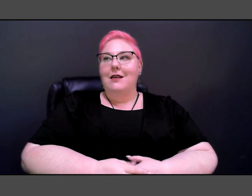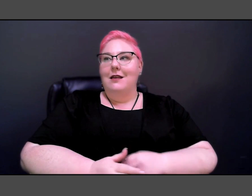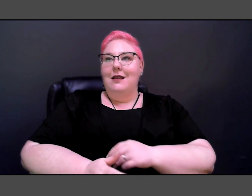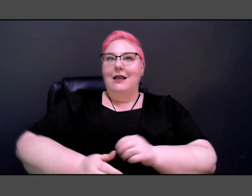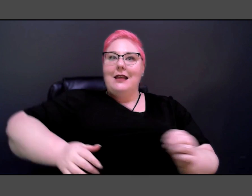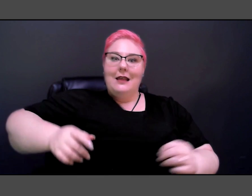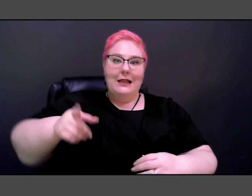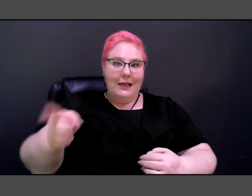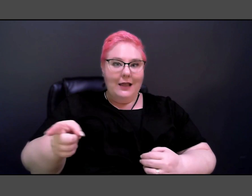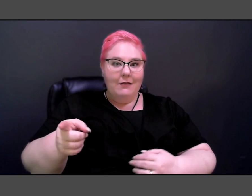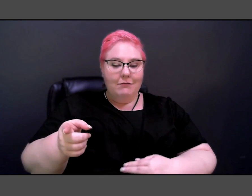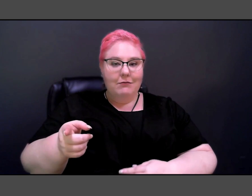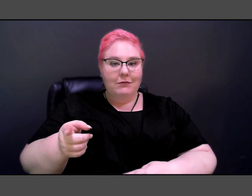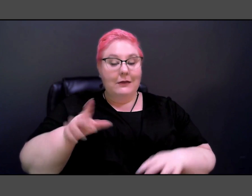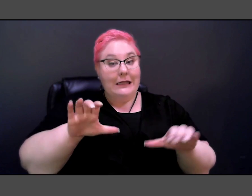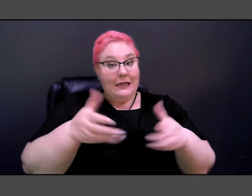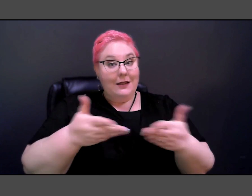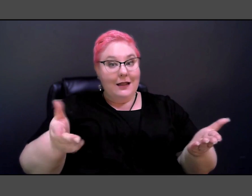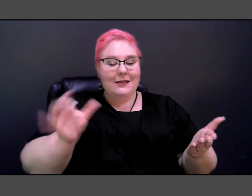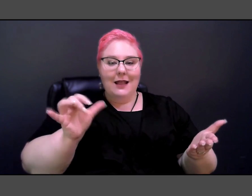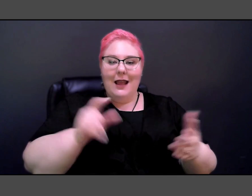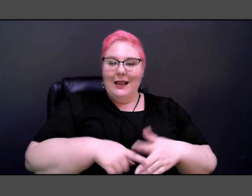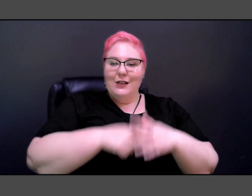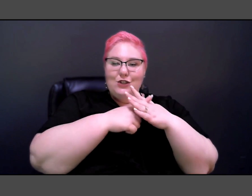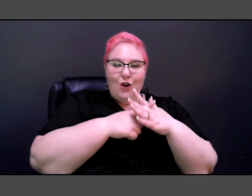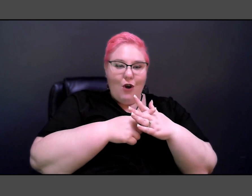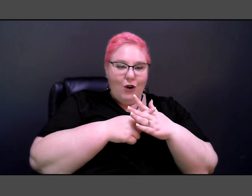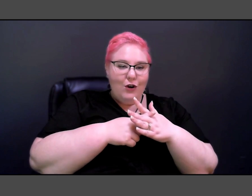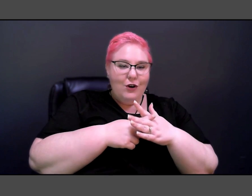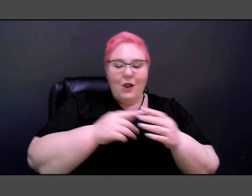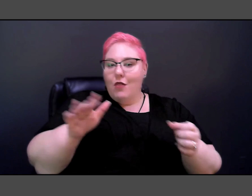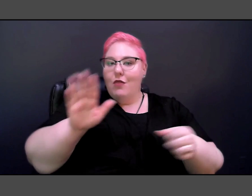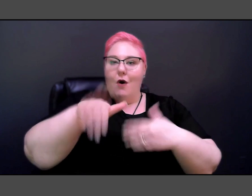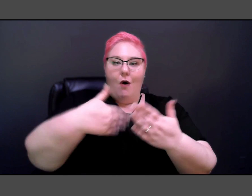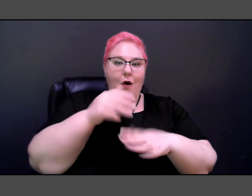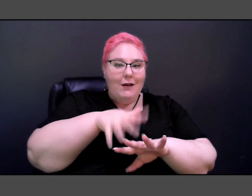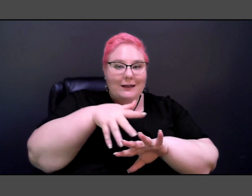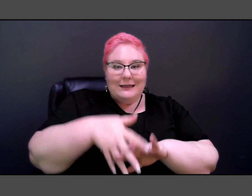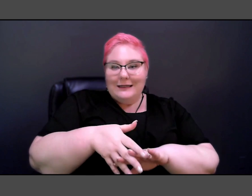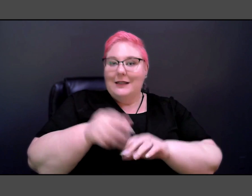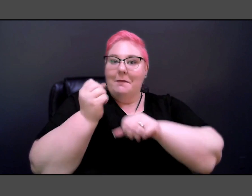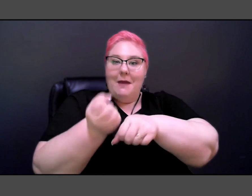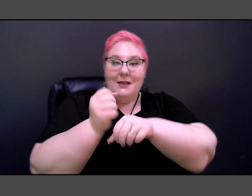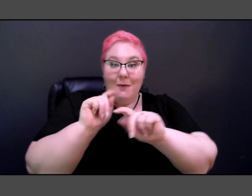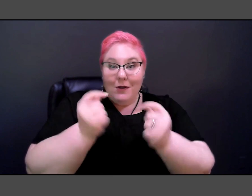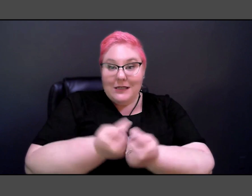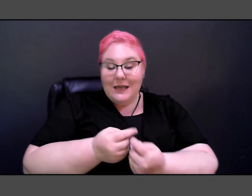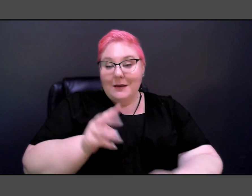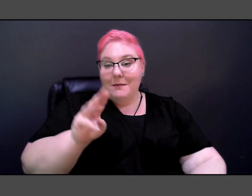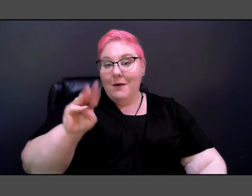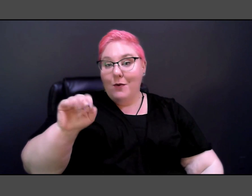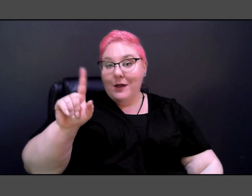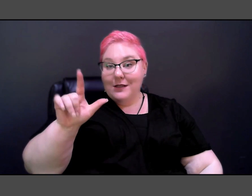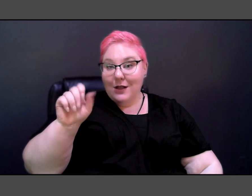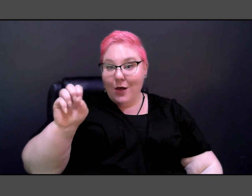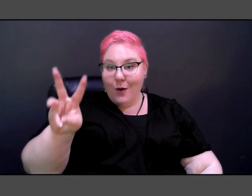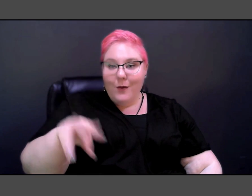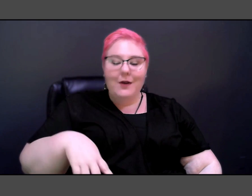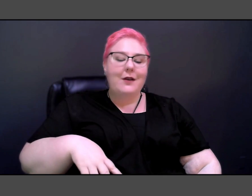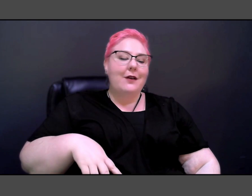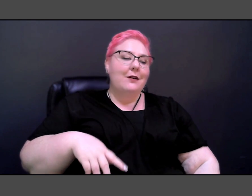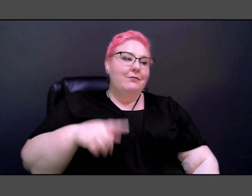did things like he started the first all-Indian baseball team in Winslow, and he started along with one of the guys from the